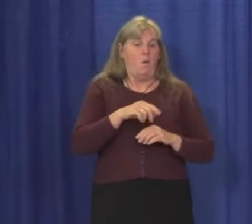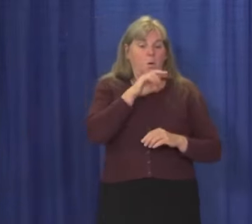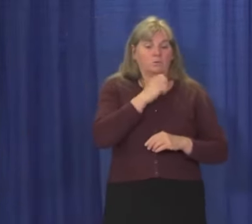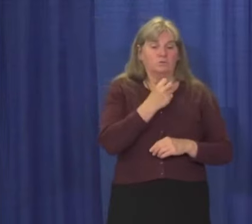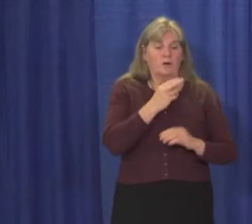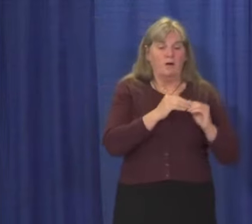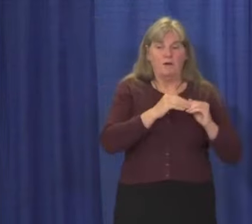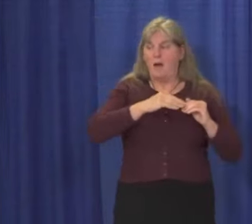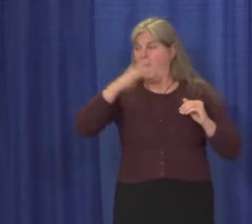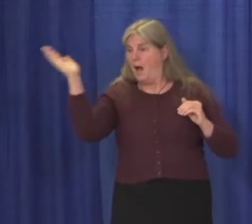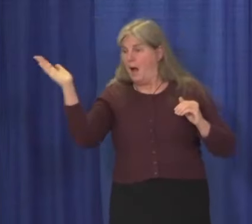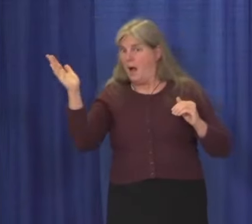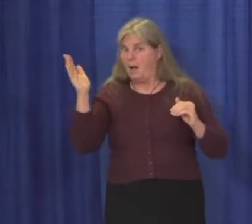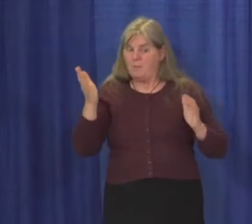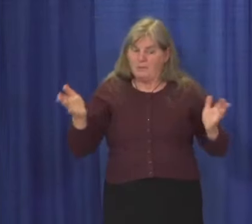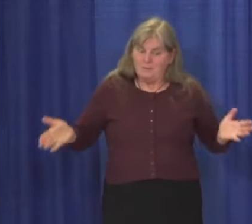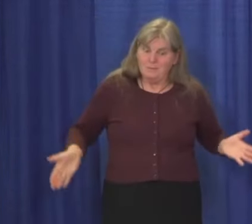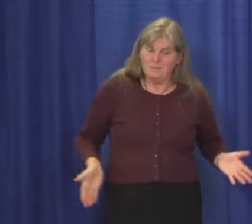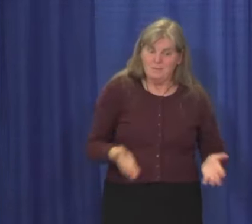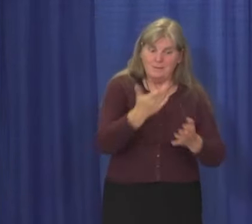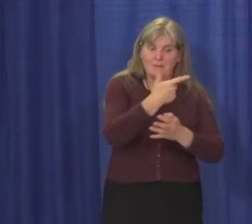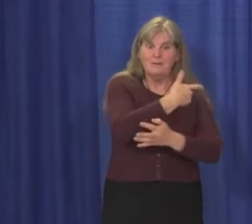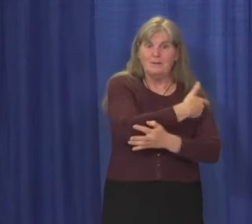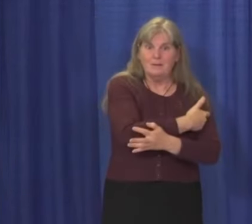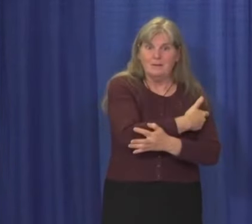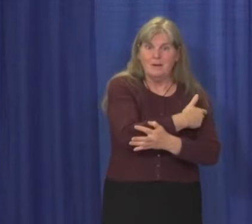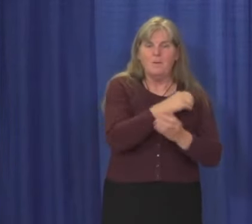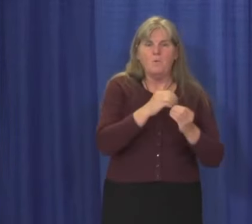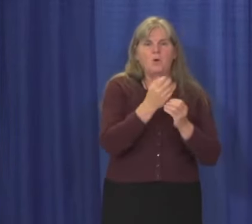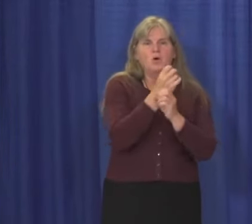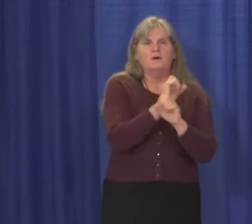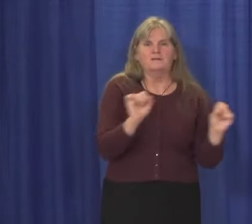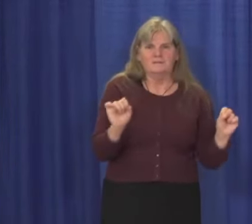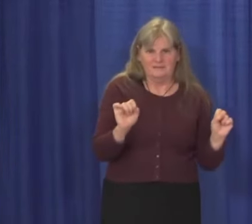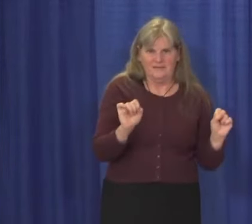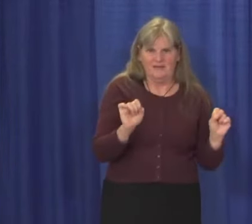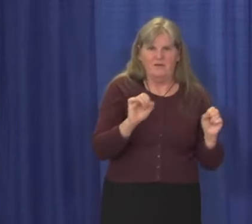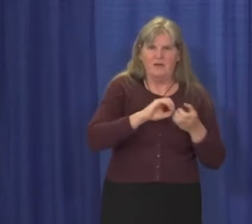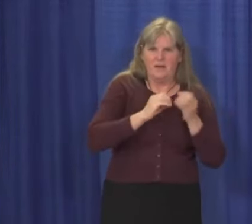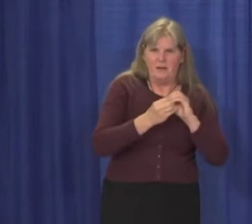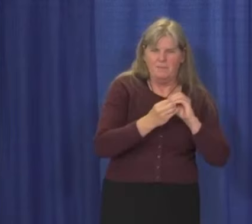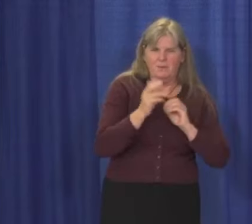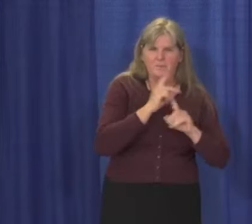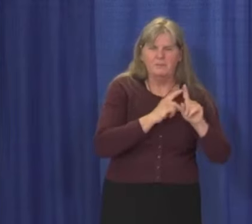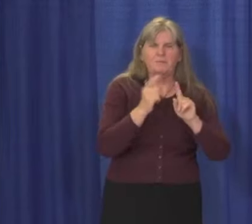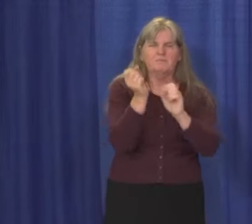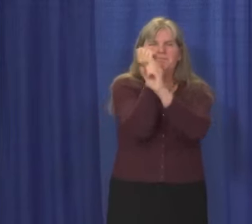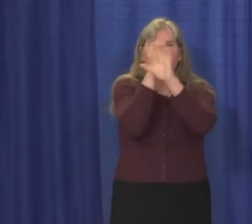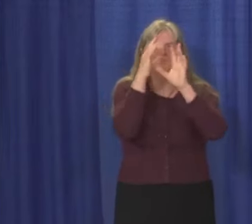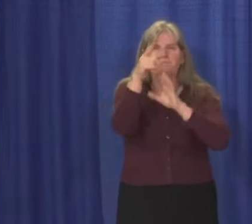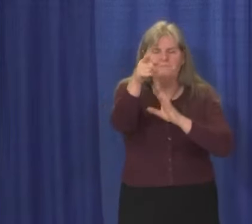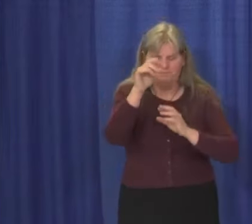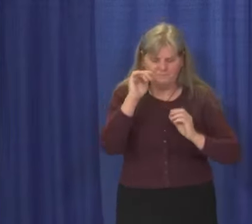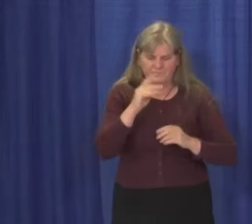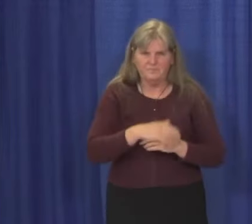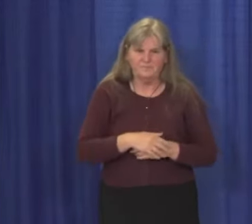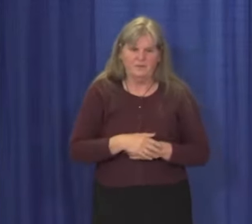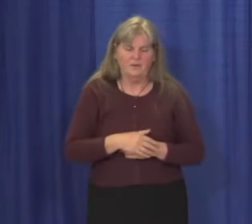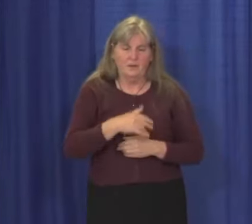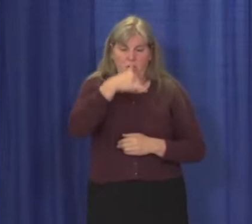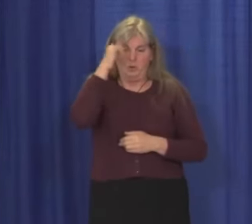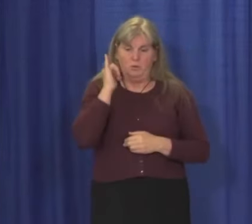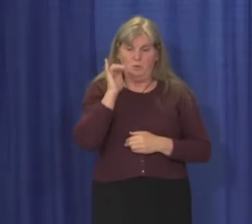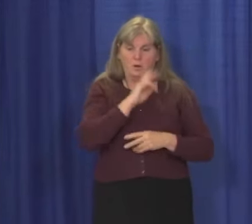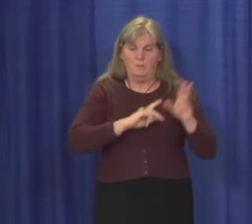of susceptible people will be substantially smaller. Think of it this way. The number of